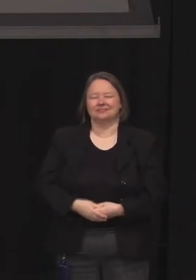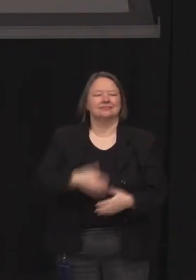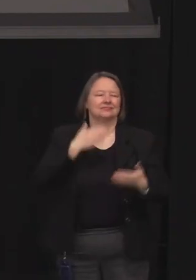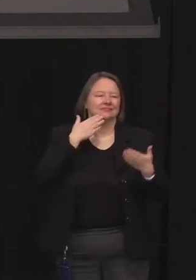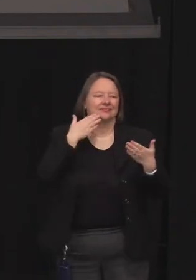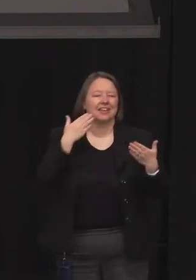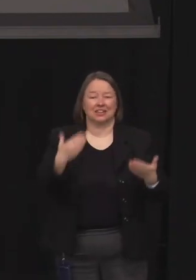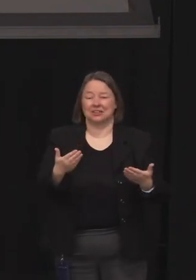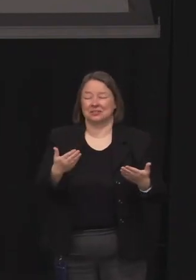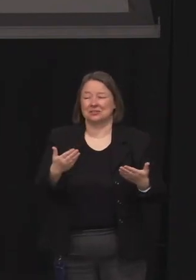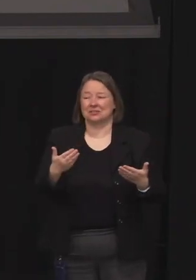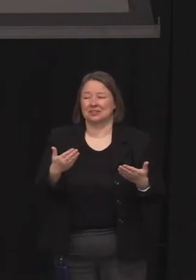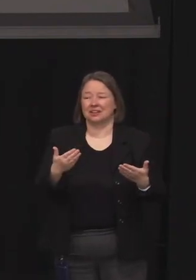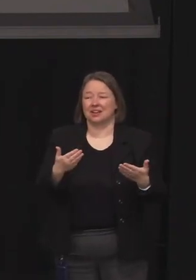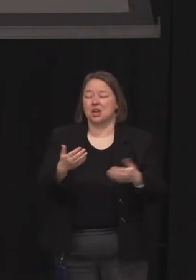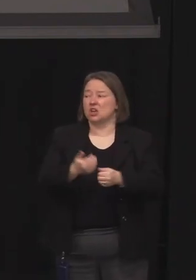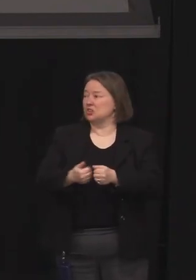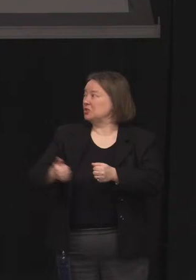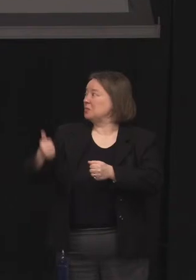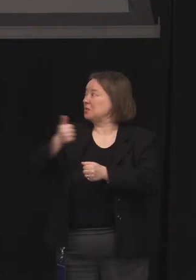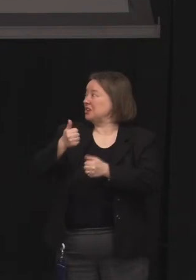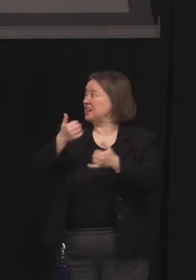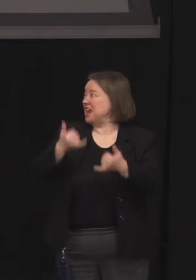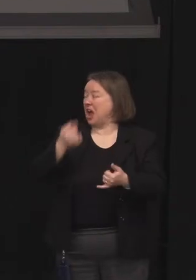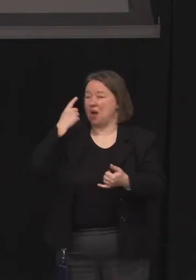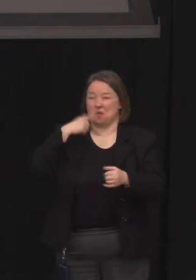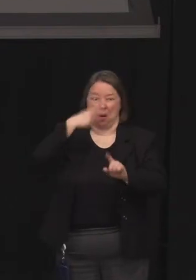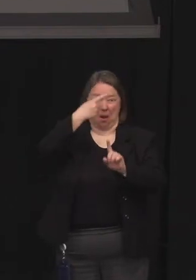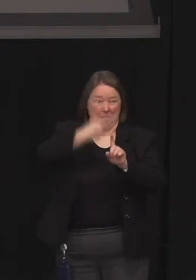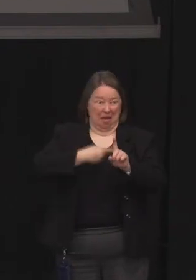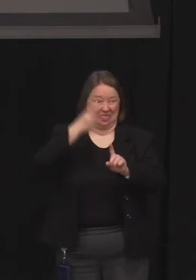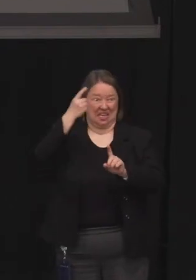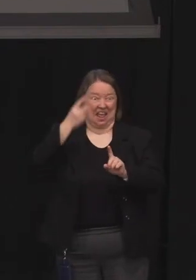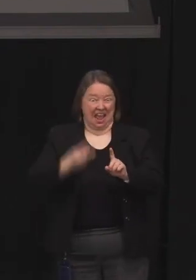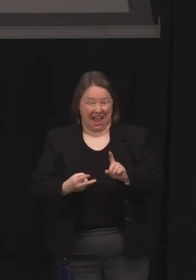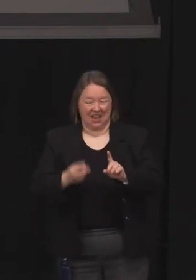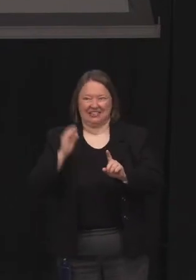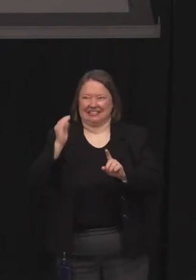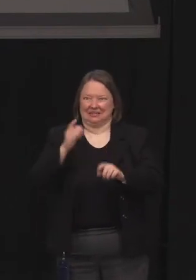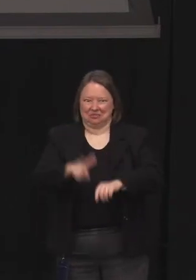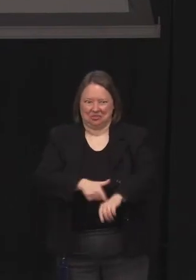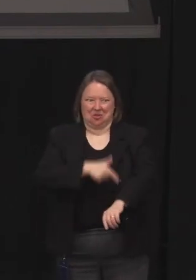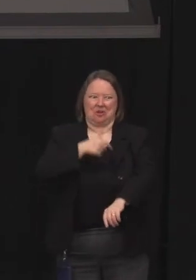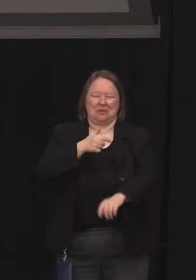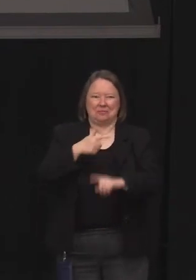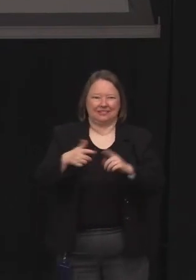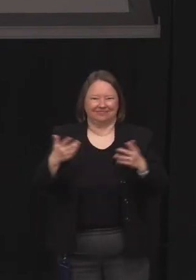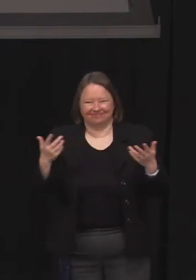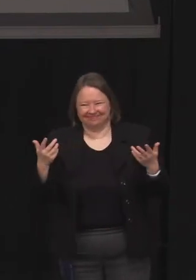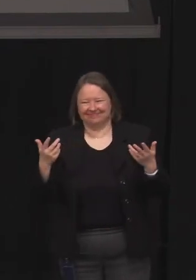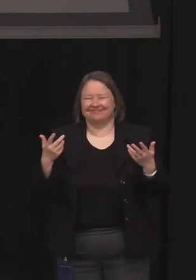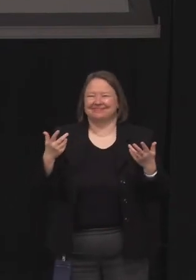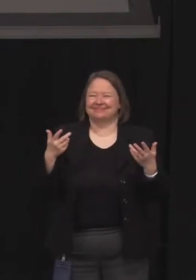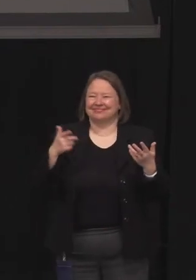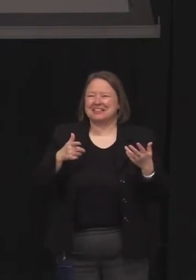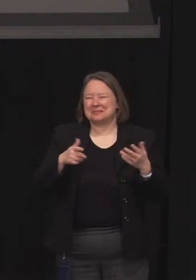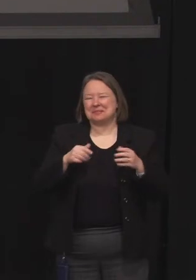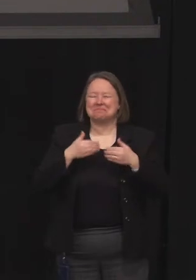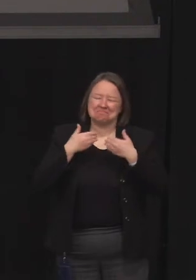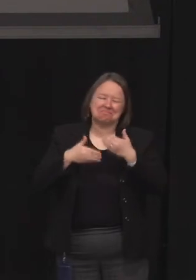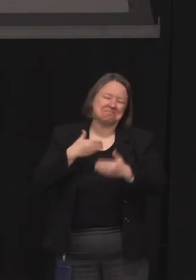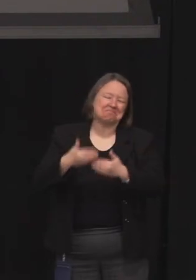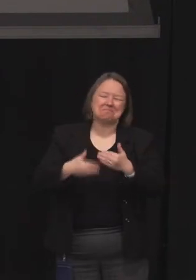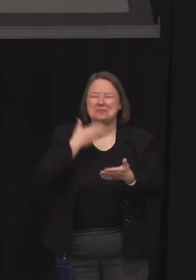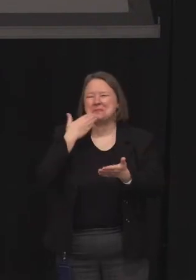Thank you. Superintendent, now for a month and a half or so, it seems longer than that, but it's been going really